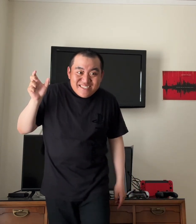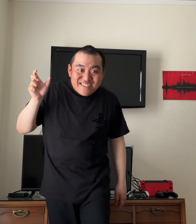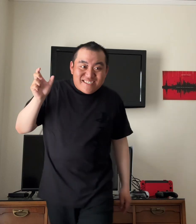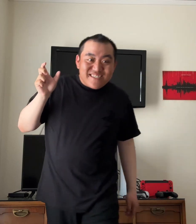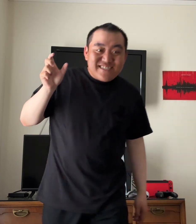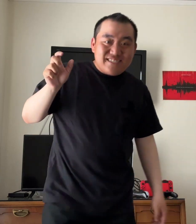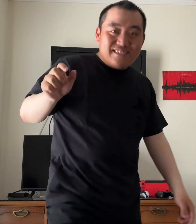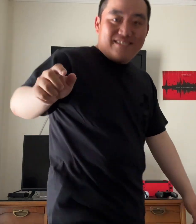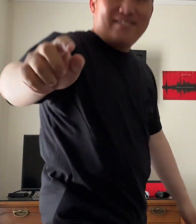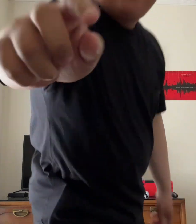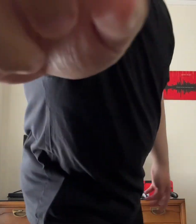of